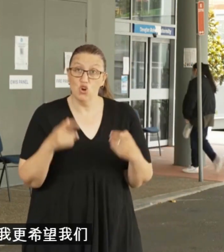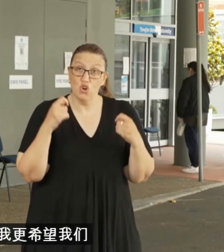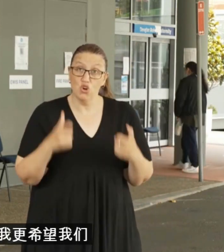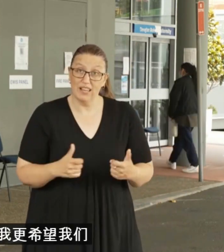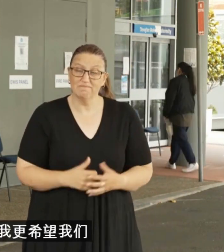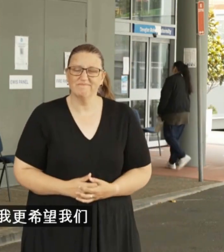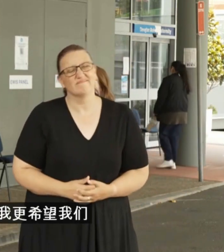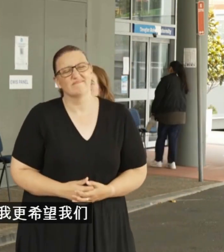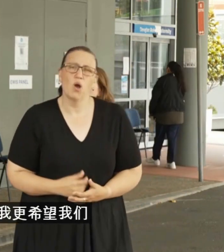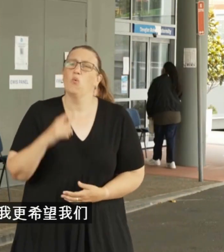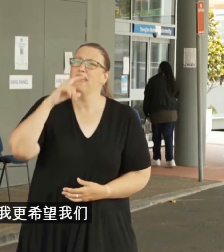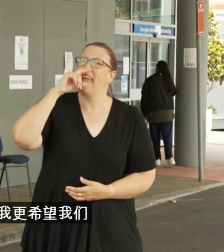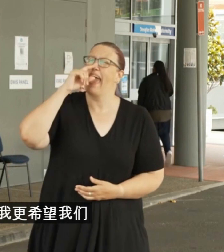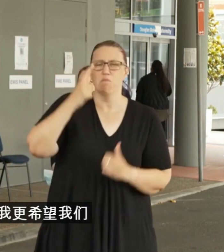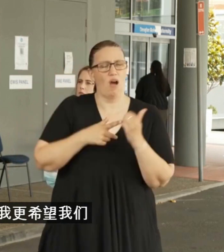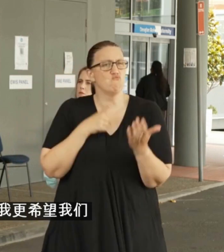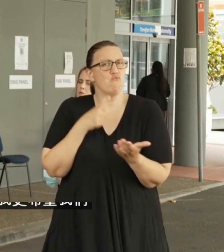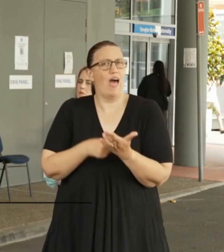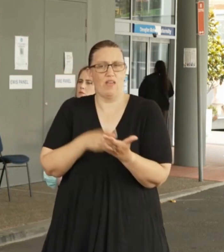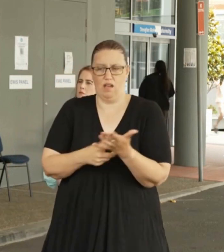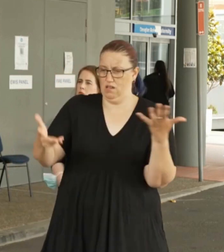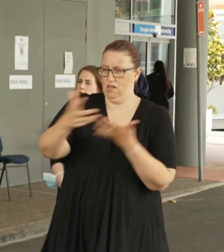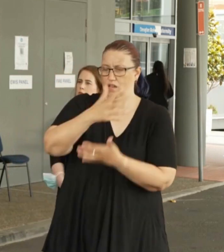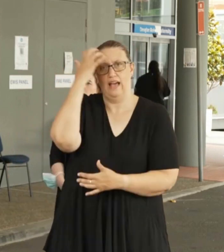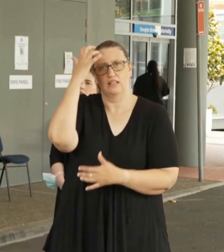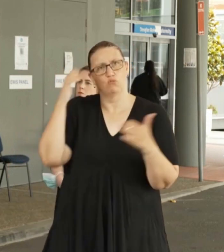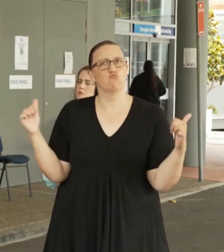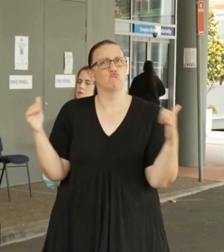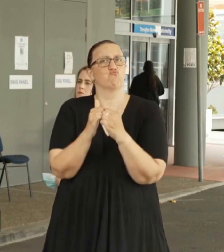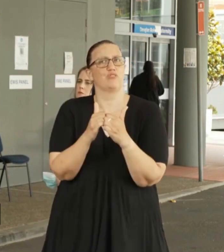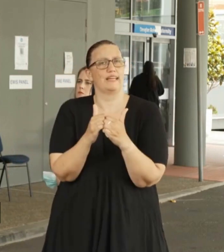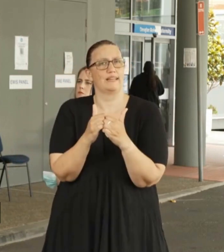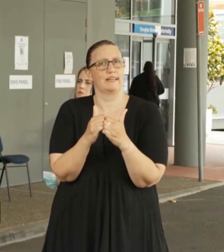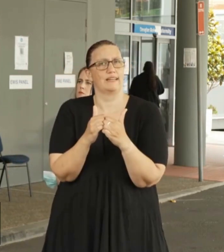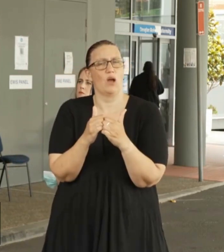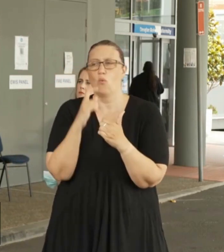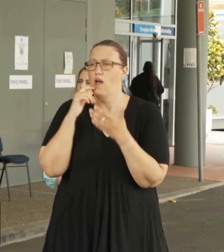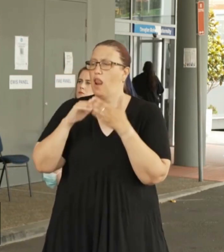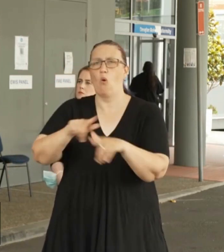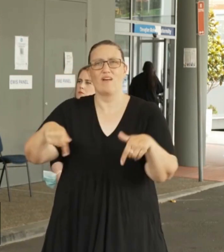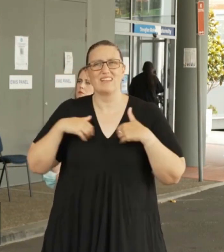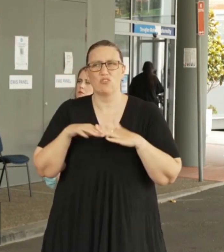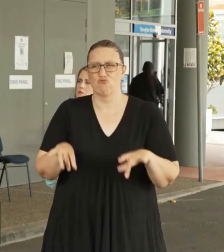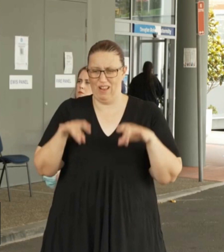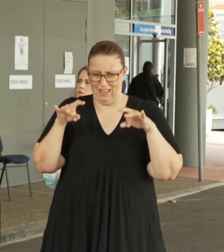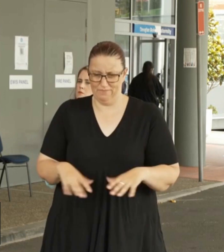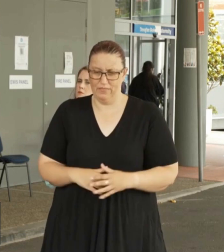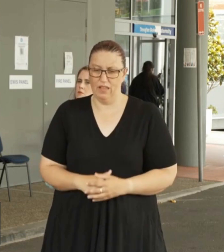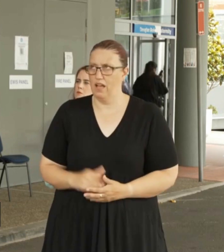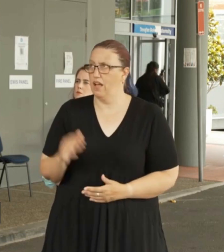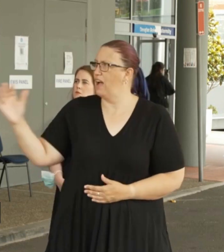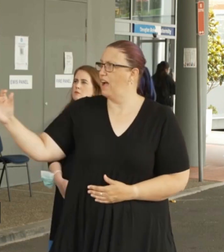we have the experts actually come as one. It would help, I think, everybody right across Australia. Premier, can I just ask you